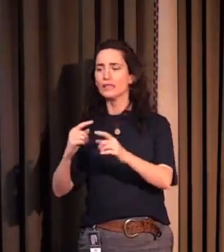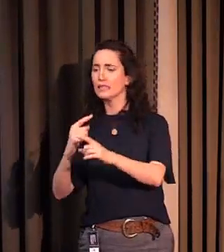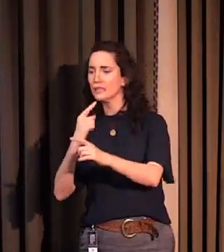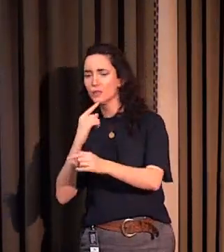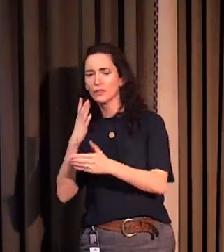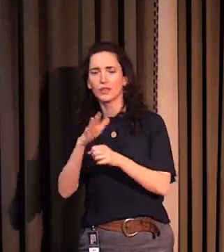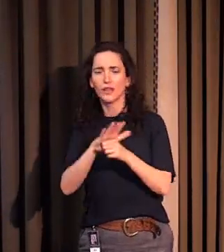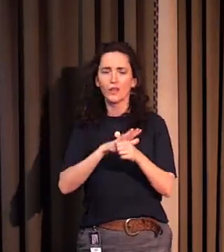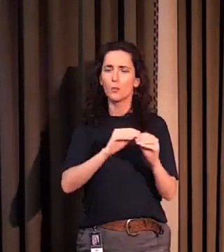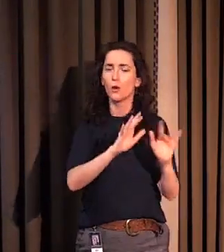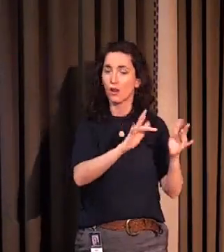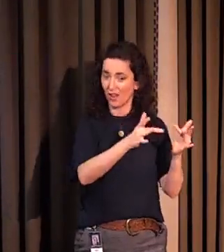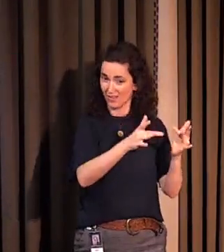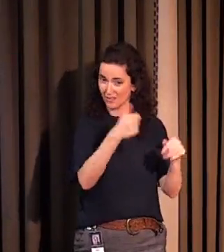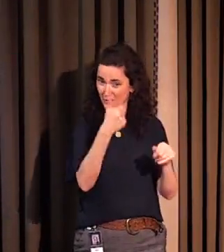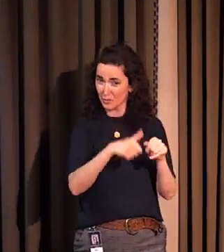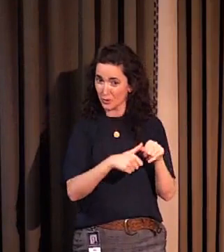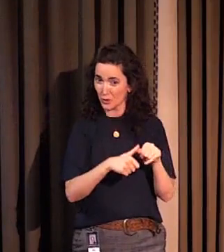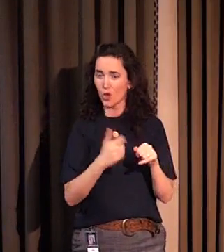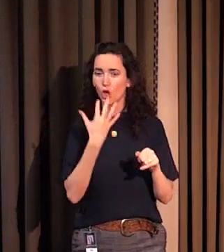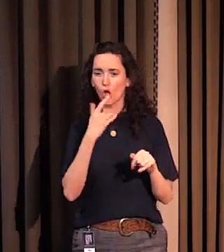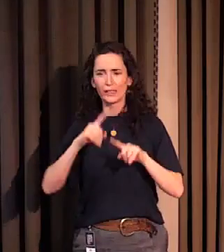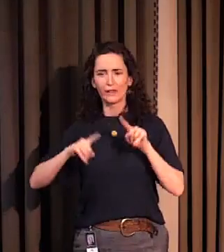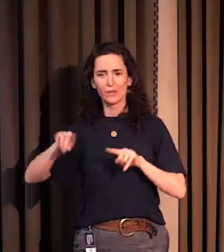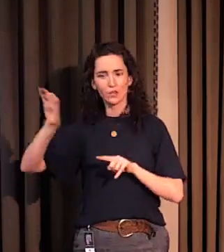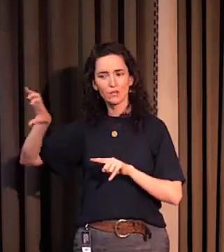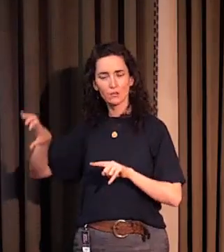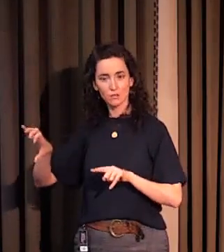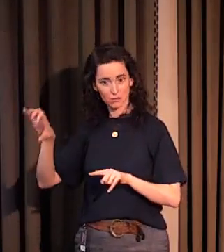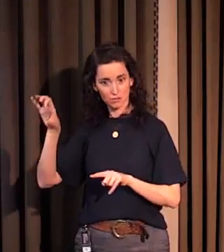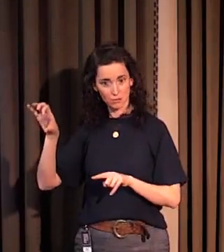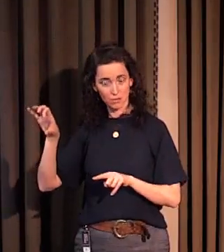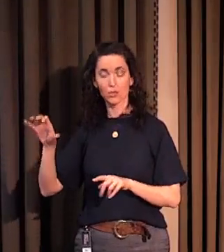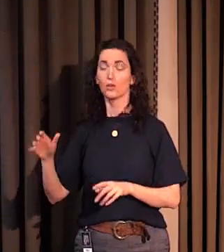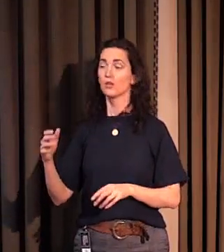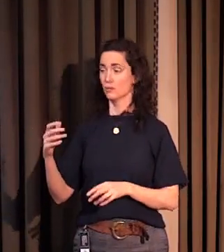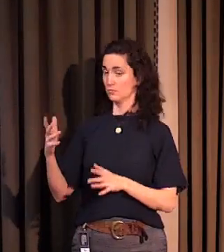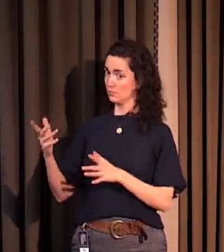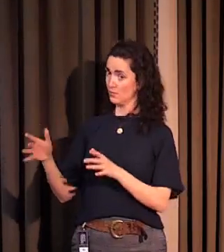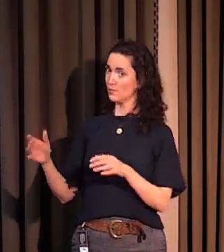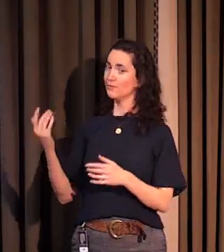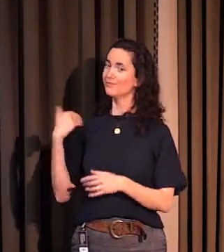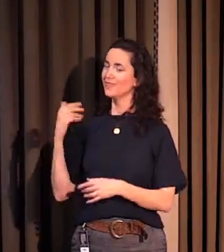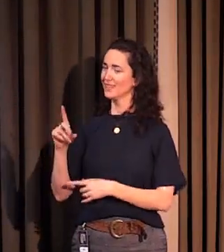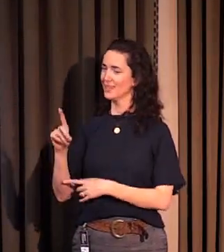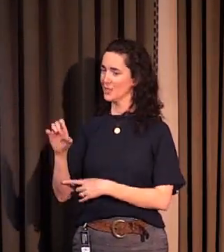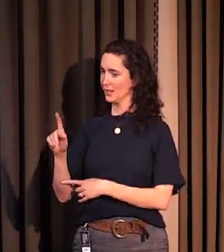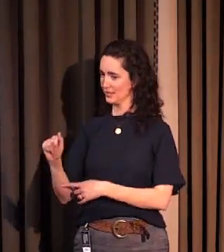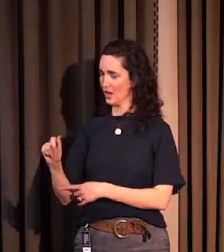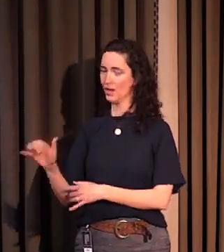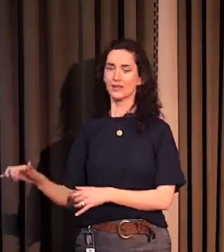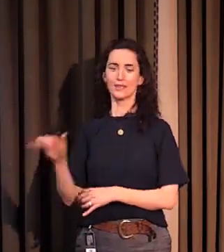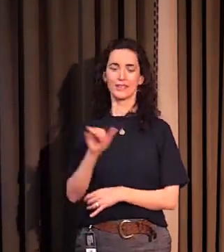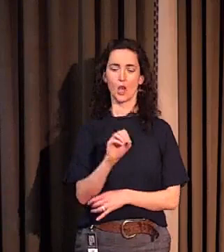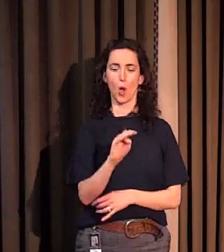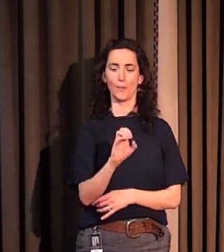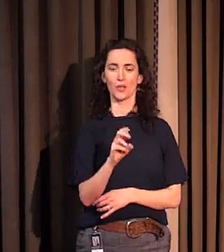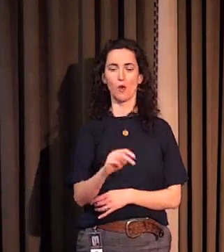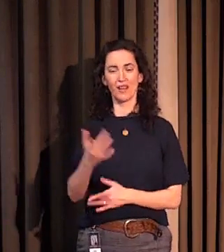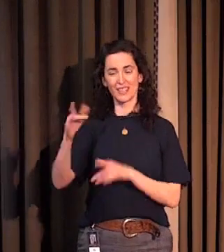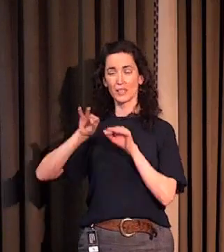ahead or behind other parts. As we saw with Delta and now with Omicron, it's been a pretty consistent wave across